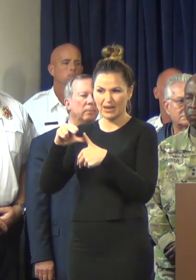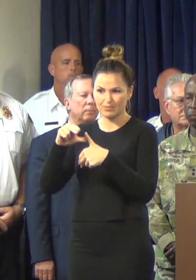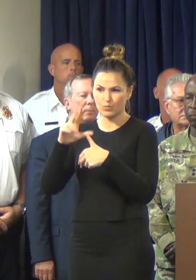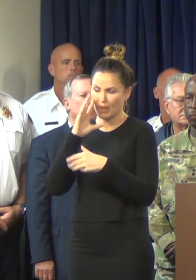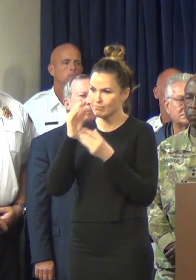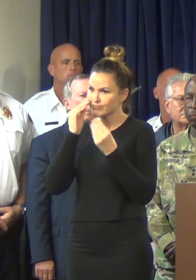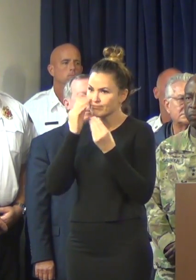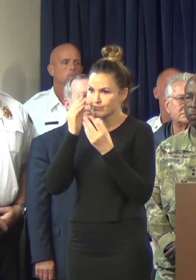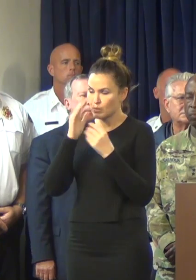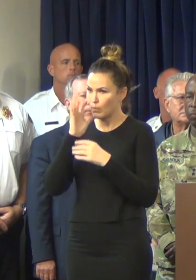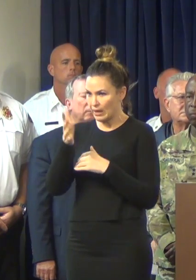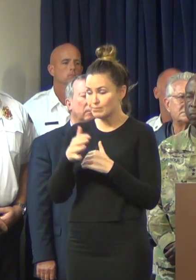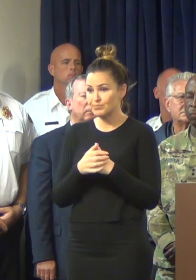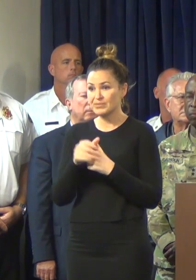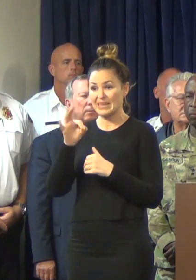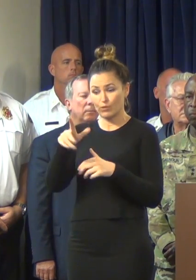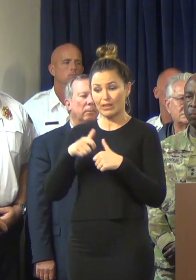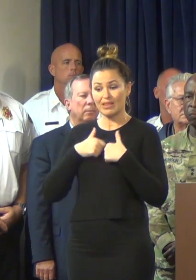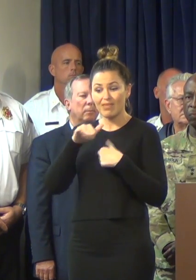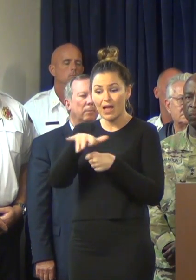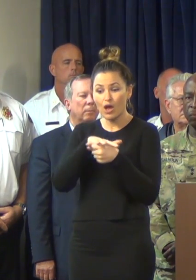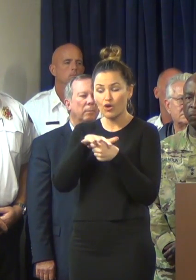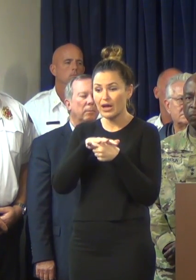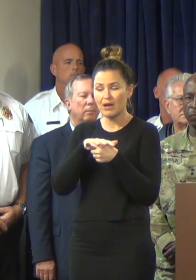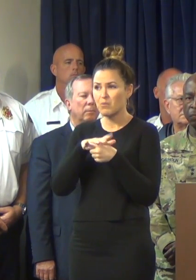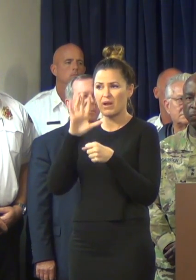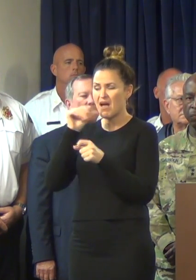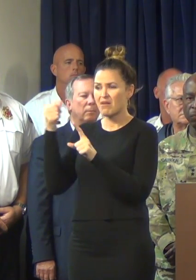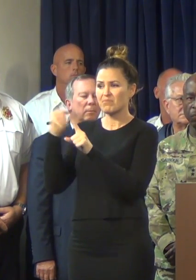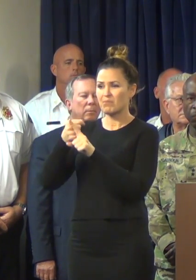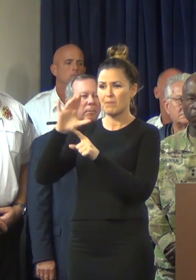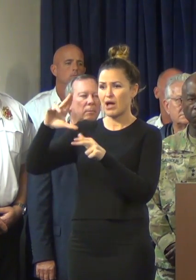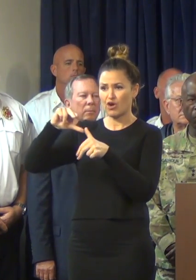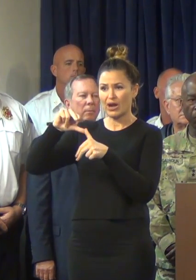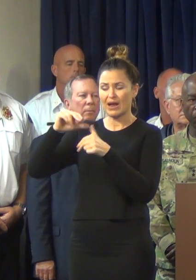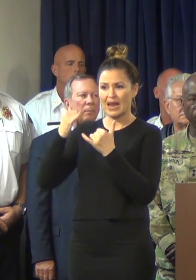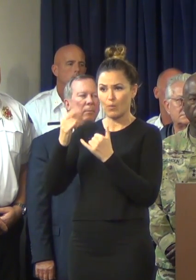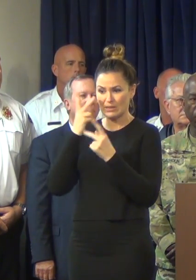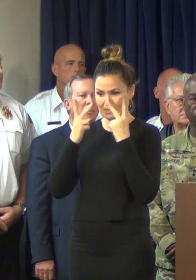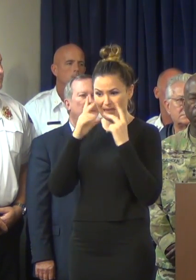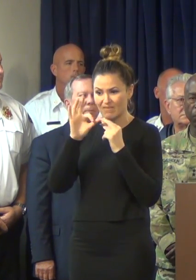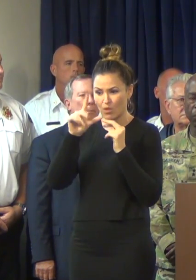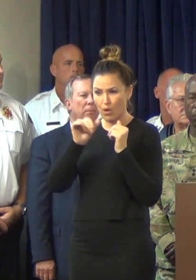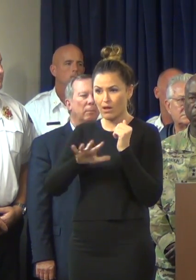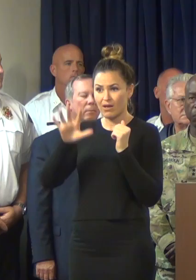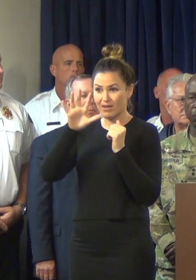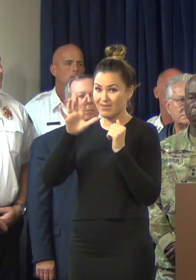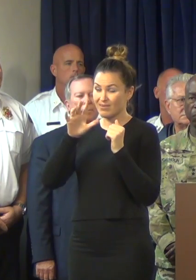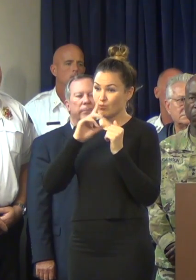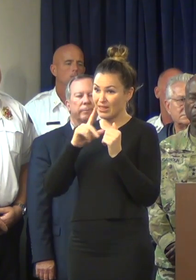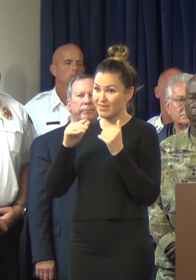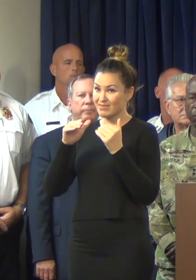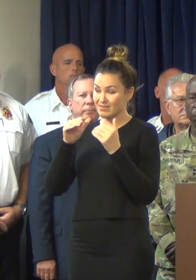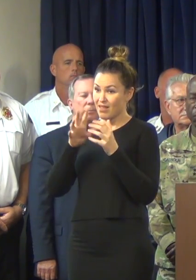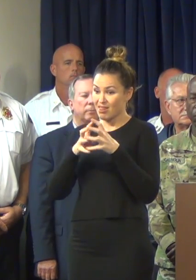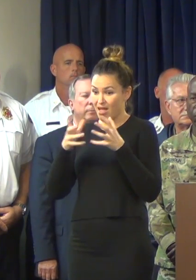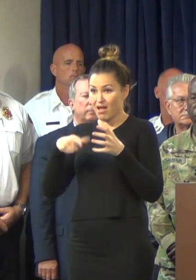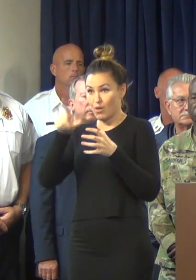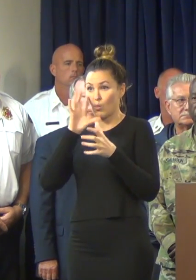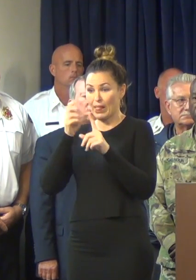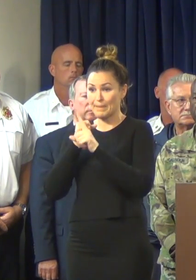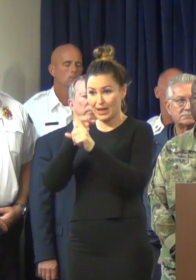our state. If you live in an area that will not be impacted by the storm, and now we're starting to see so much of the state that looks like might be impacted, and want to